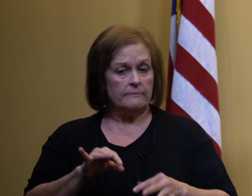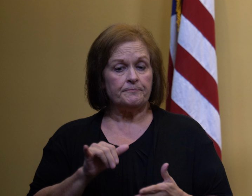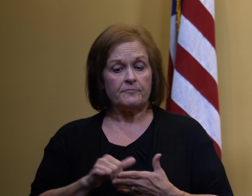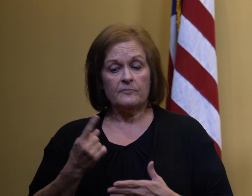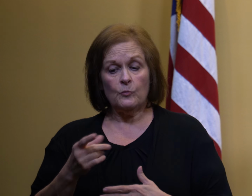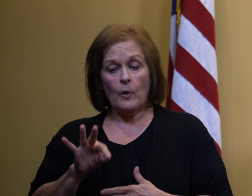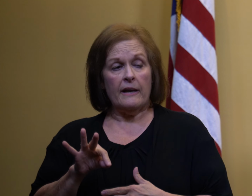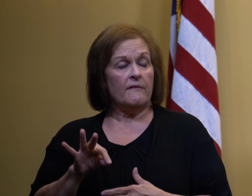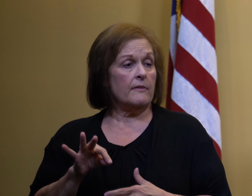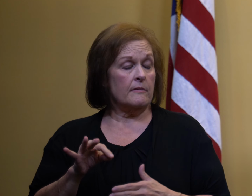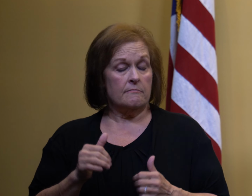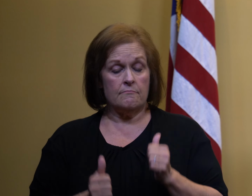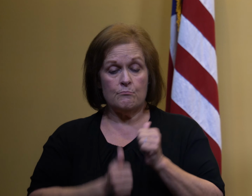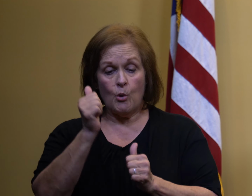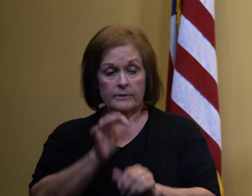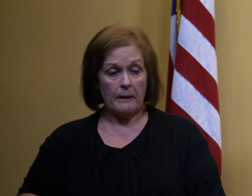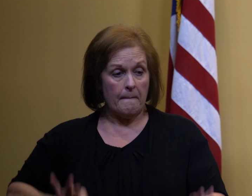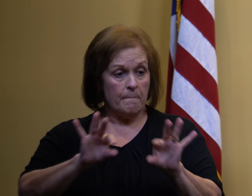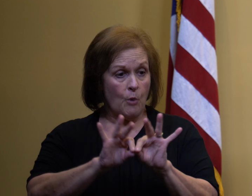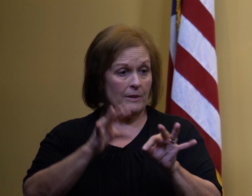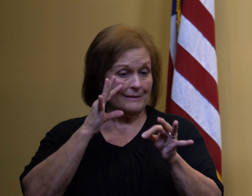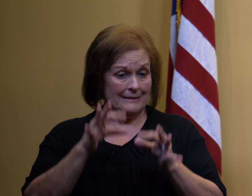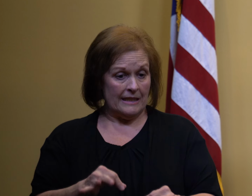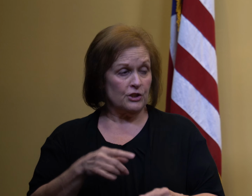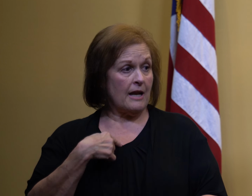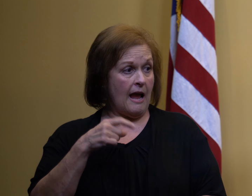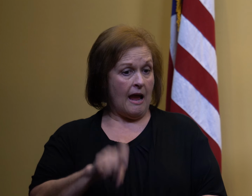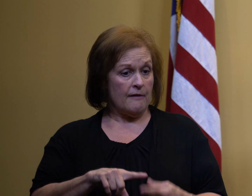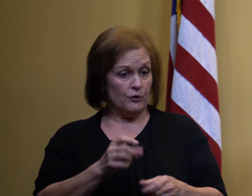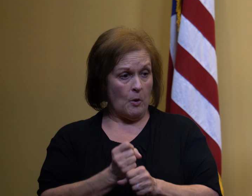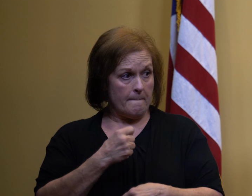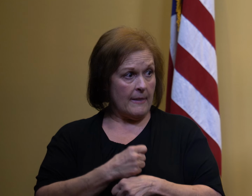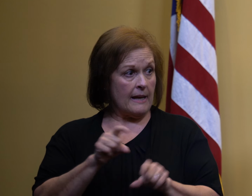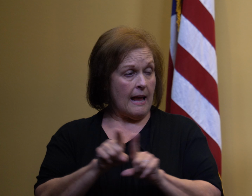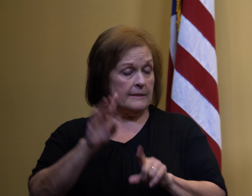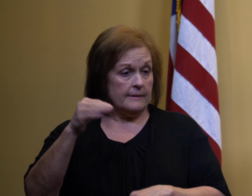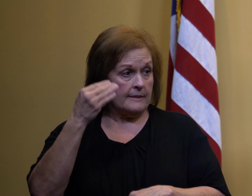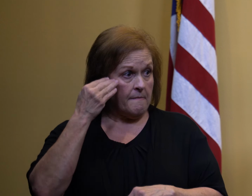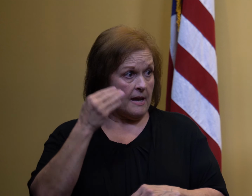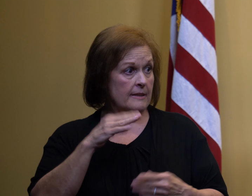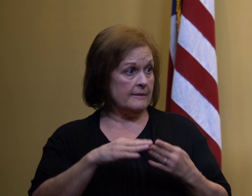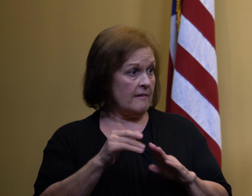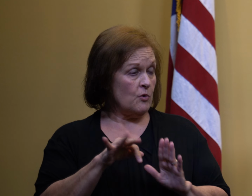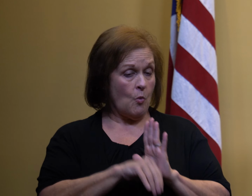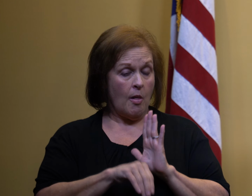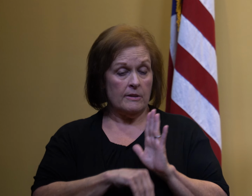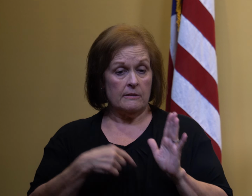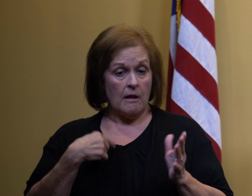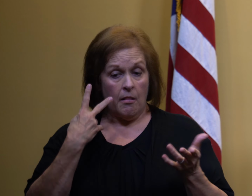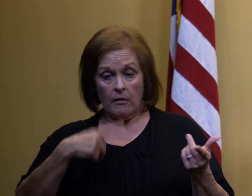this is one of the most, I would say, important decisions that I will have to make as mayor of the city of New Orleans, and as I look at